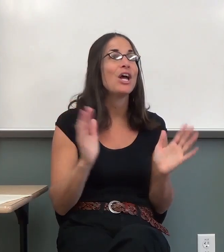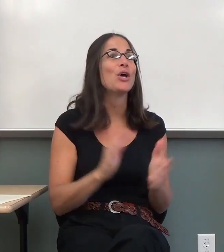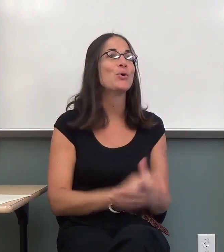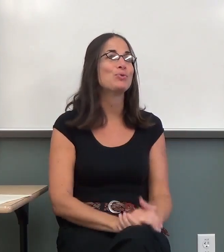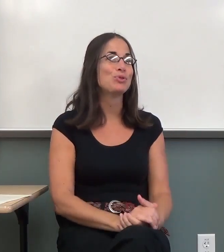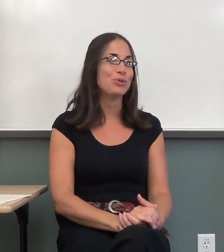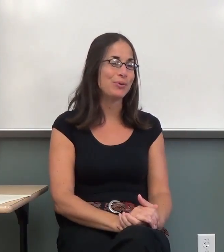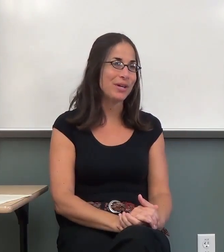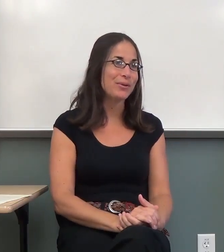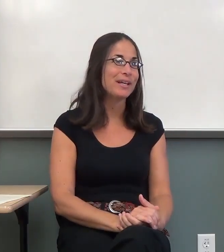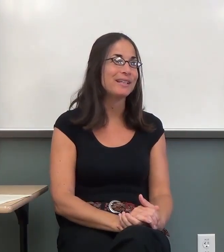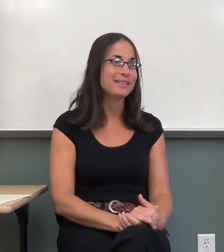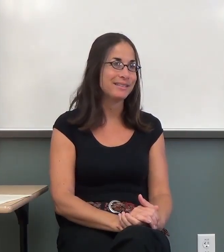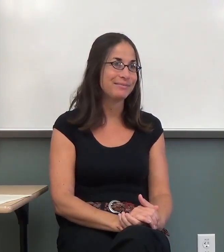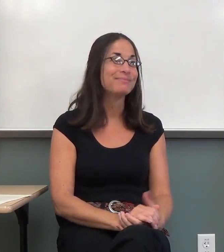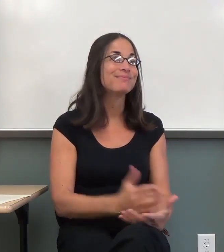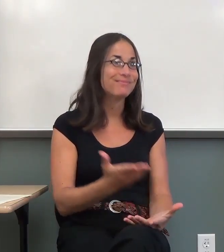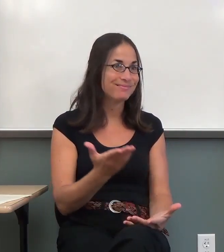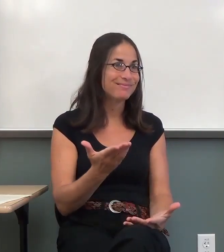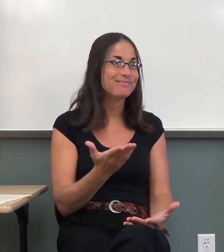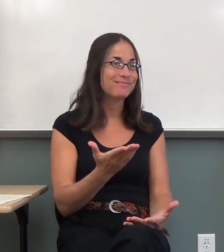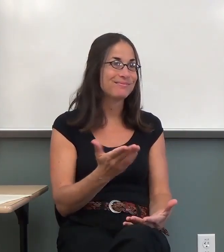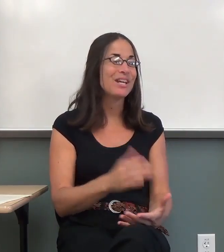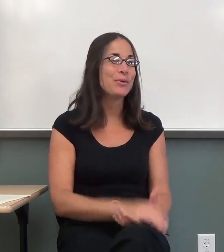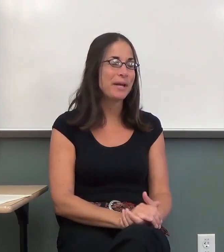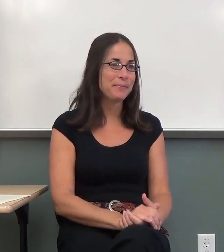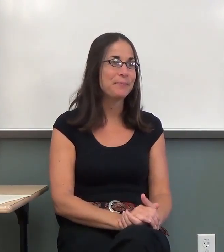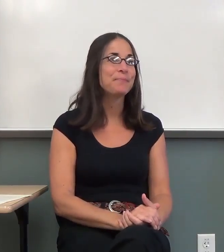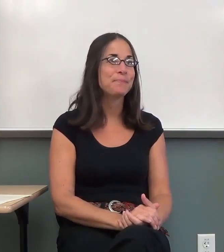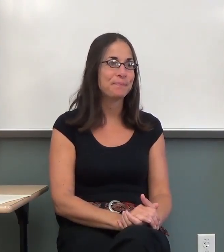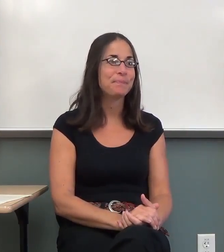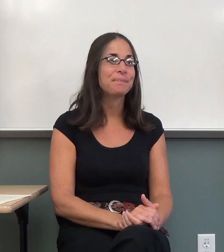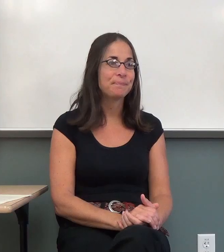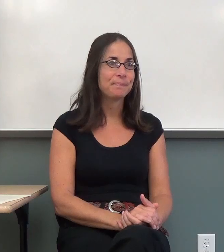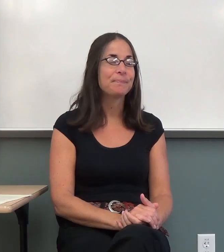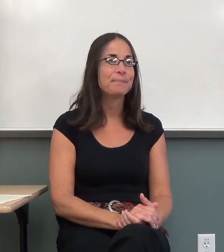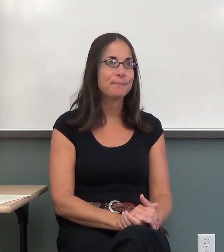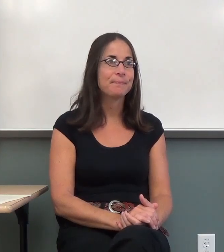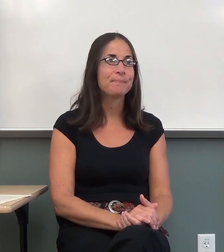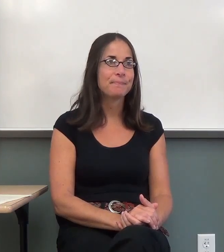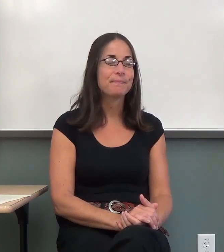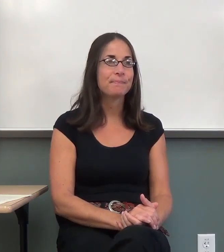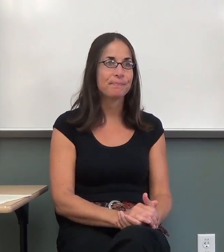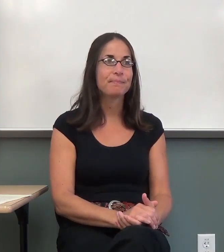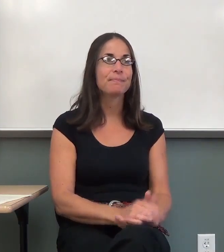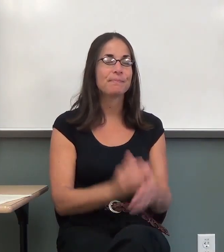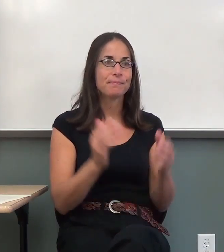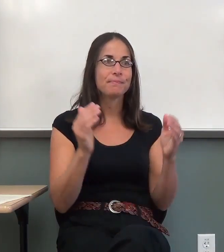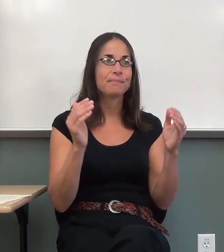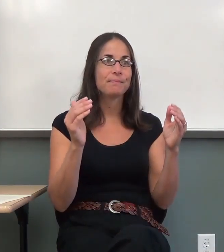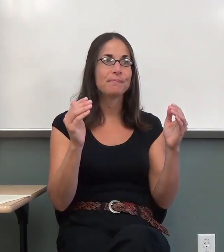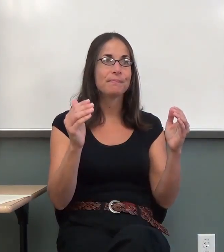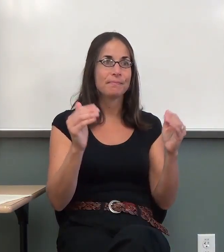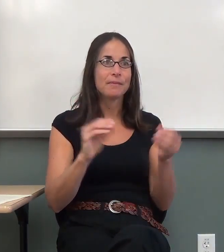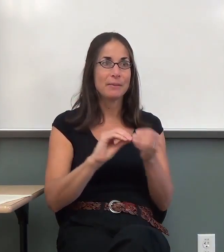Oh, true. Okay. Good. Okay. Okay. Number 6. Read it for me, please.